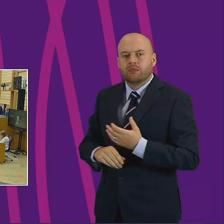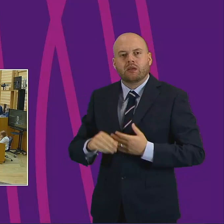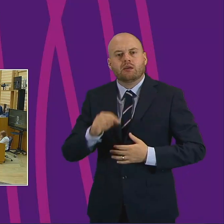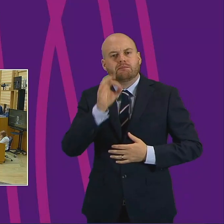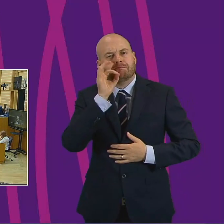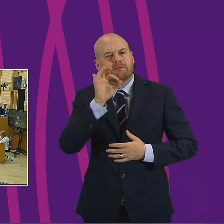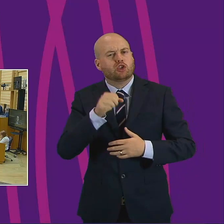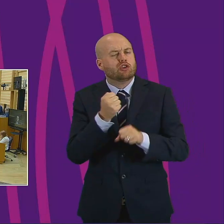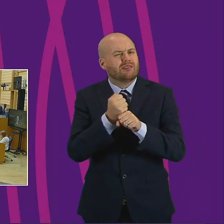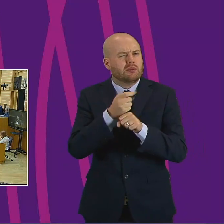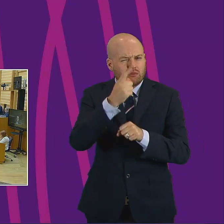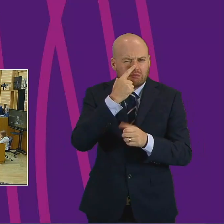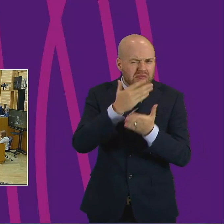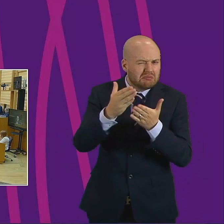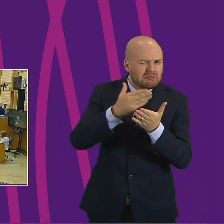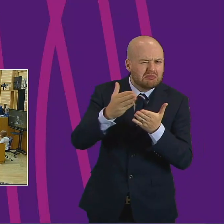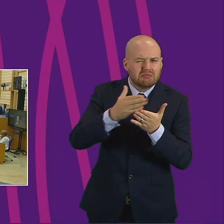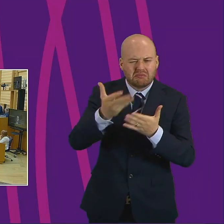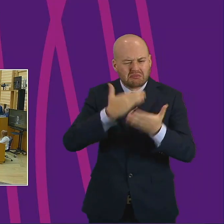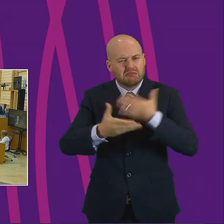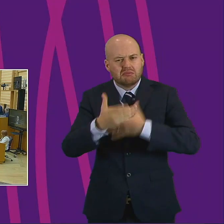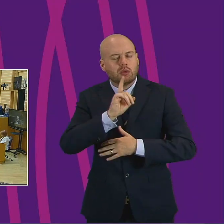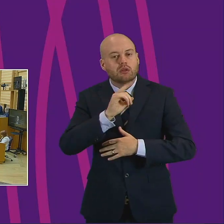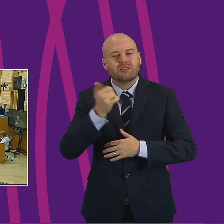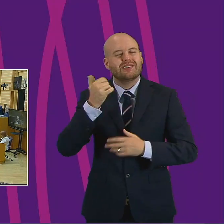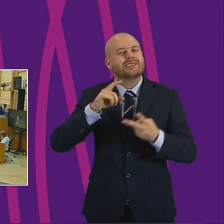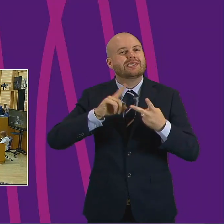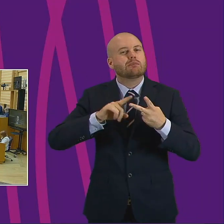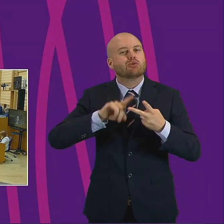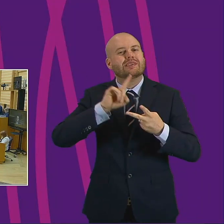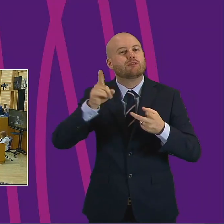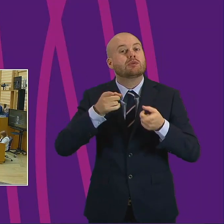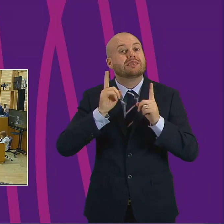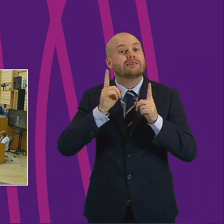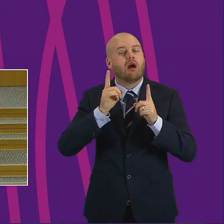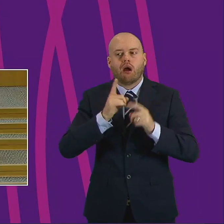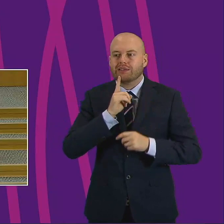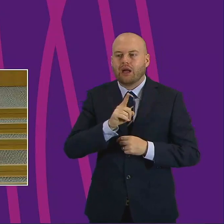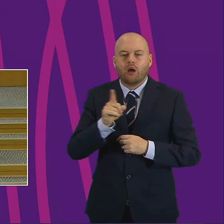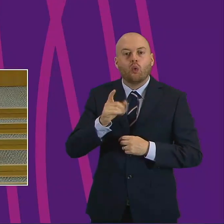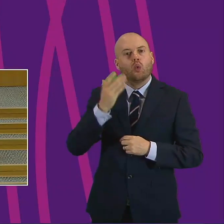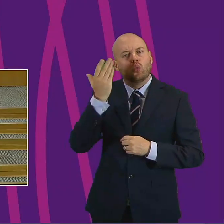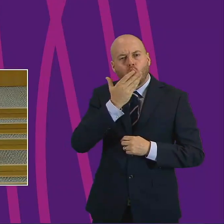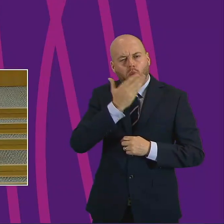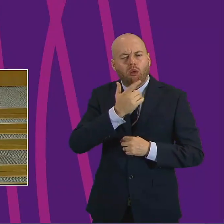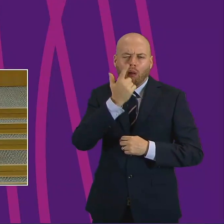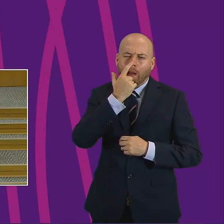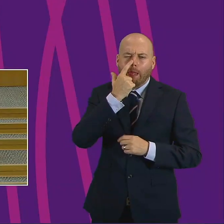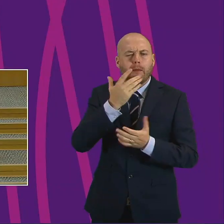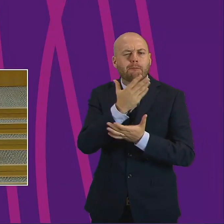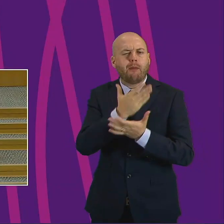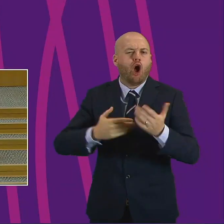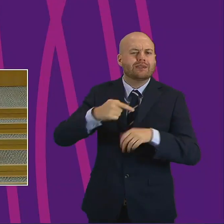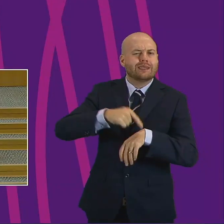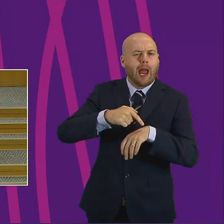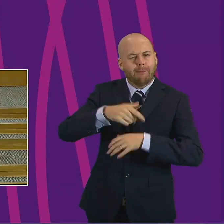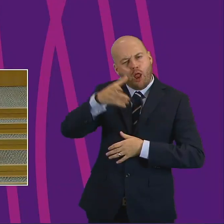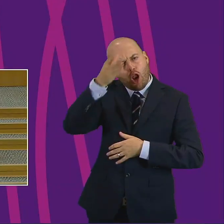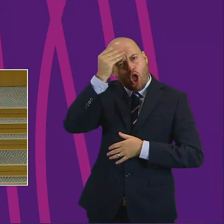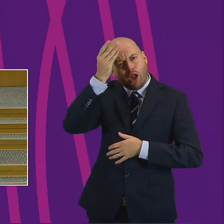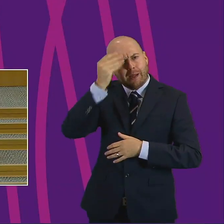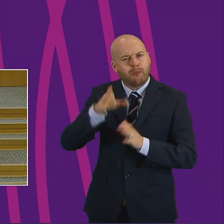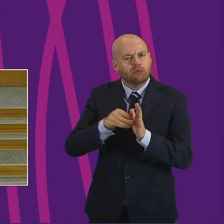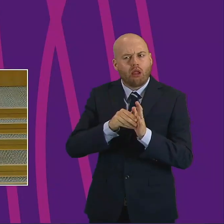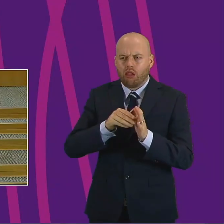to comments by the Deputy First Minister that schools could adopt a part-time learning model for the whole of the next academic